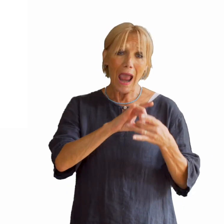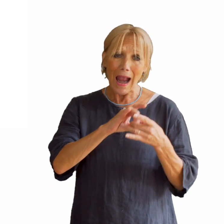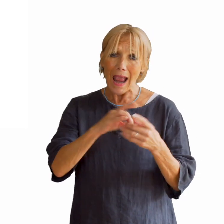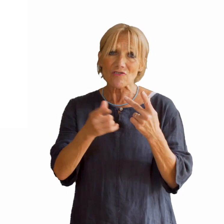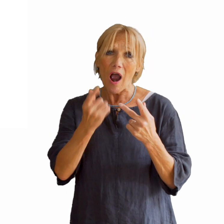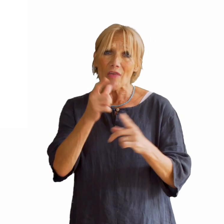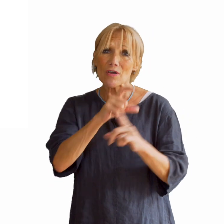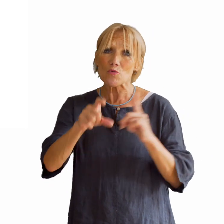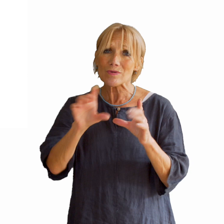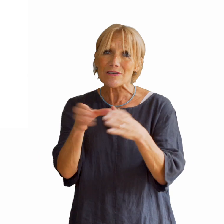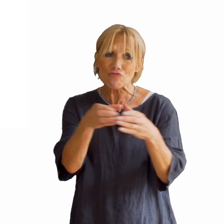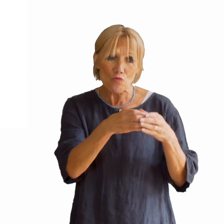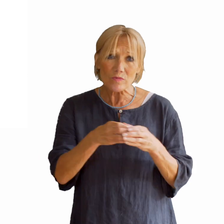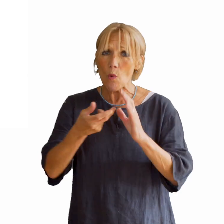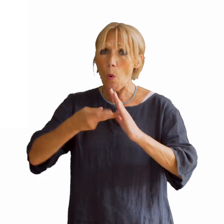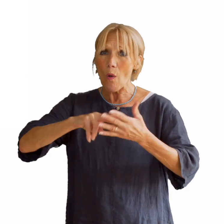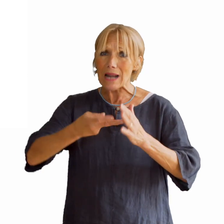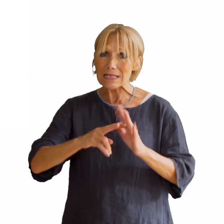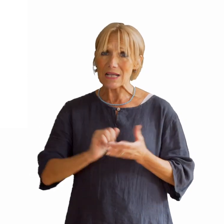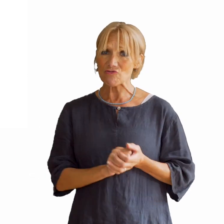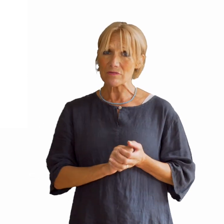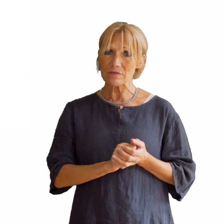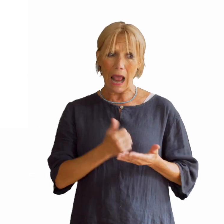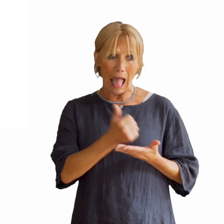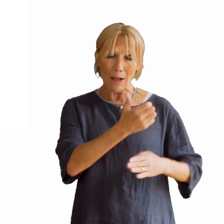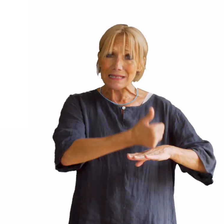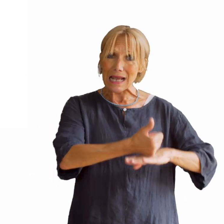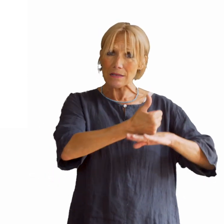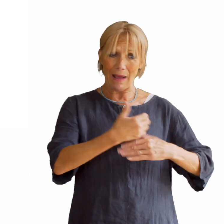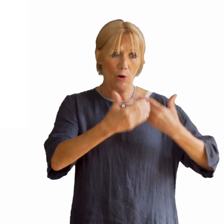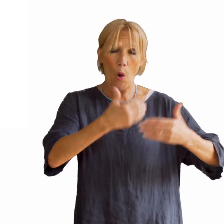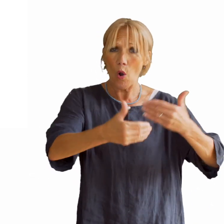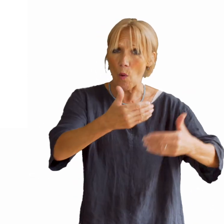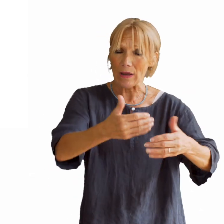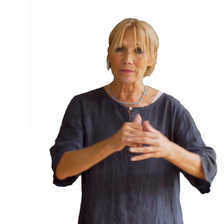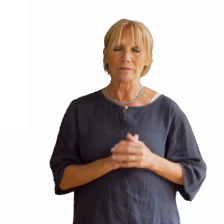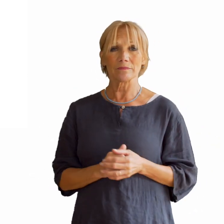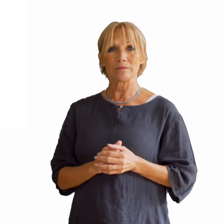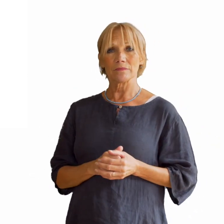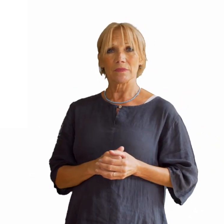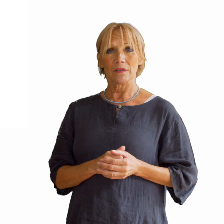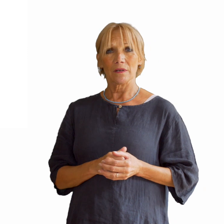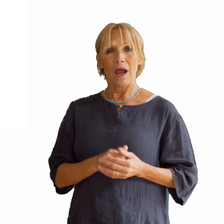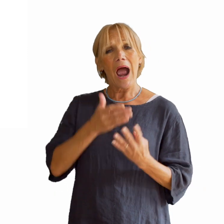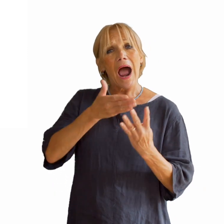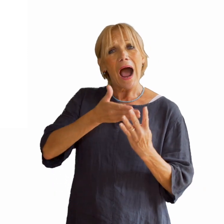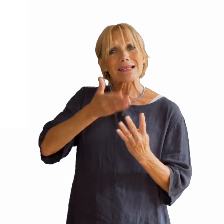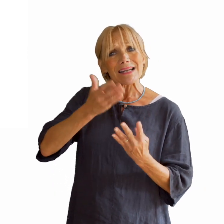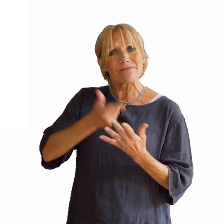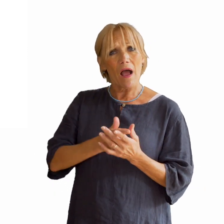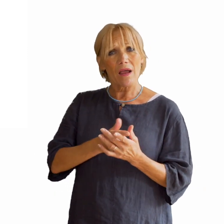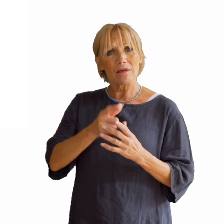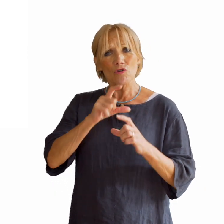to engage other community groups and organisations, both when setting up and on an ongoing basis. Identifying